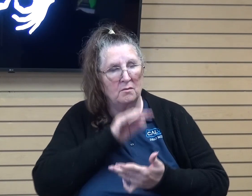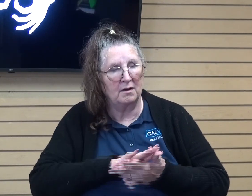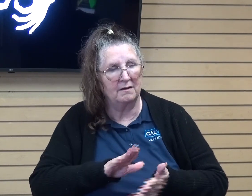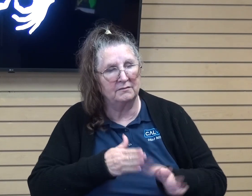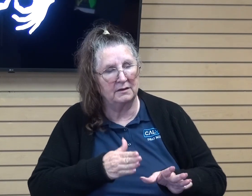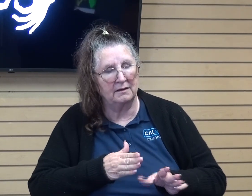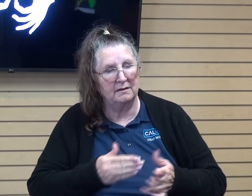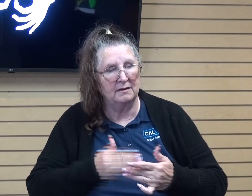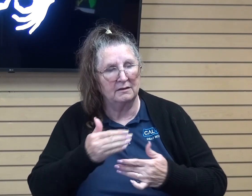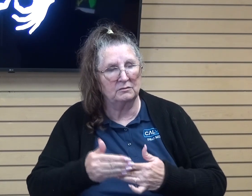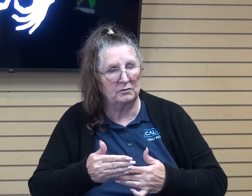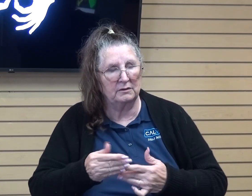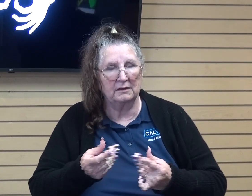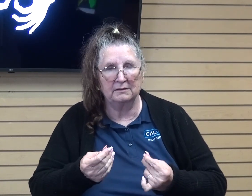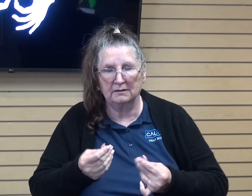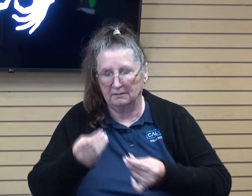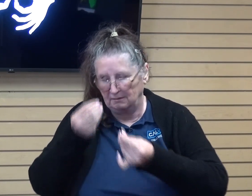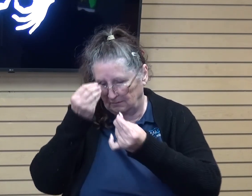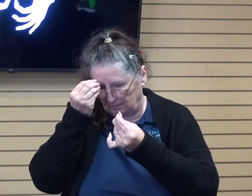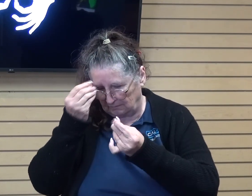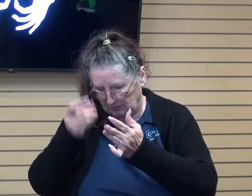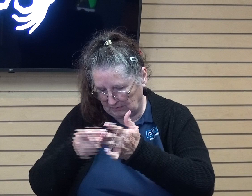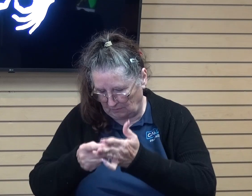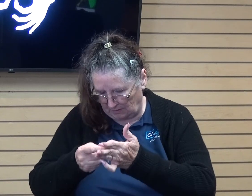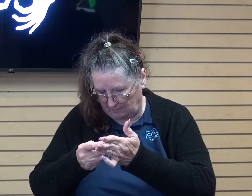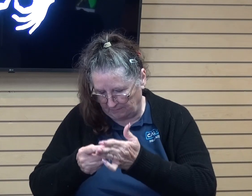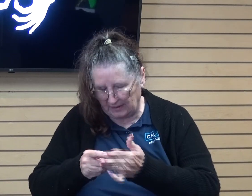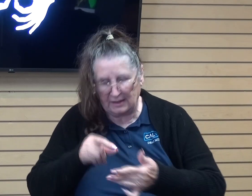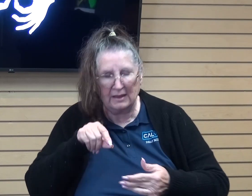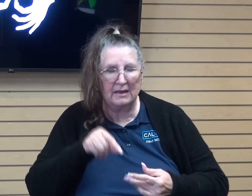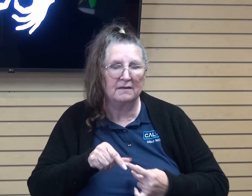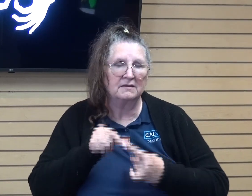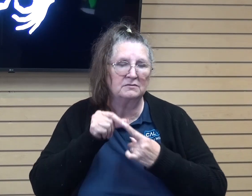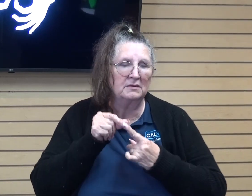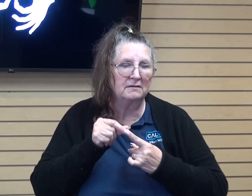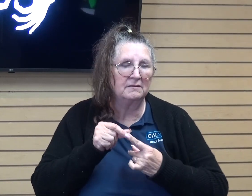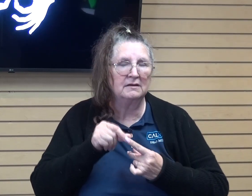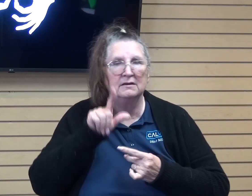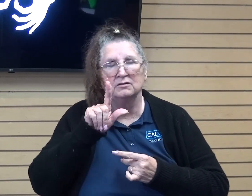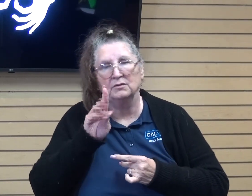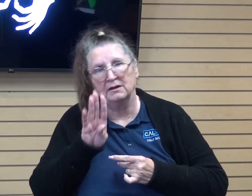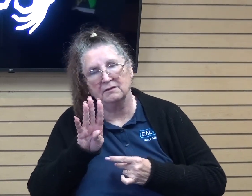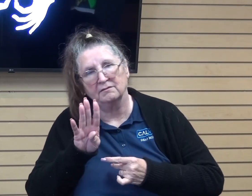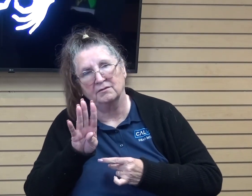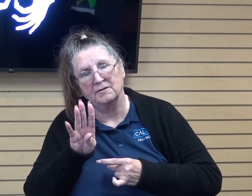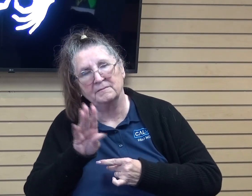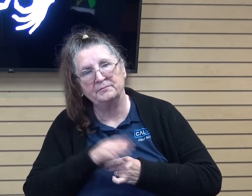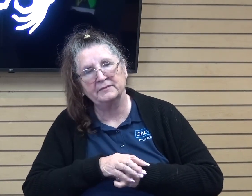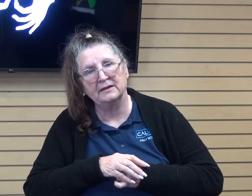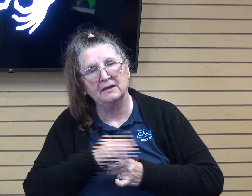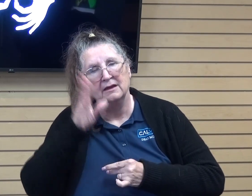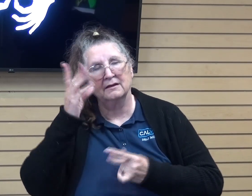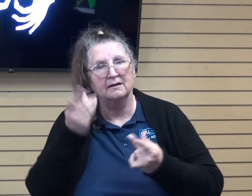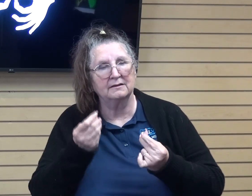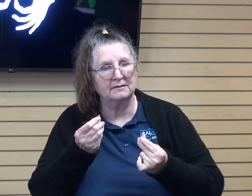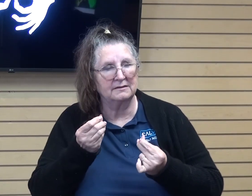commanded. In this certain passage in chapter 24, God does this